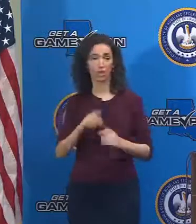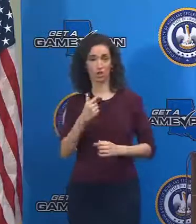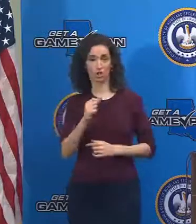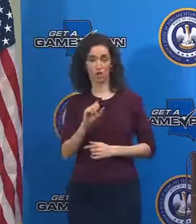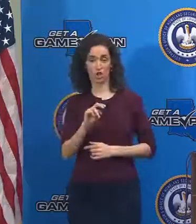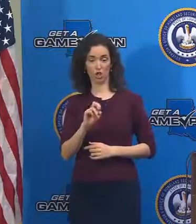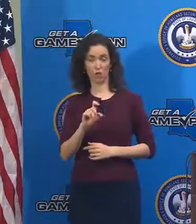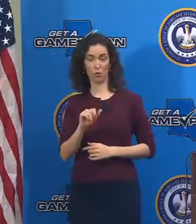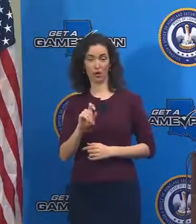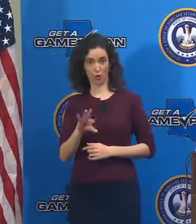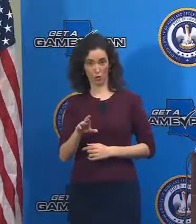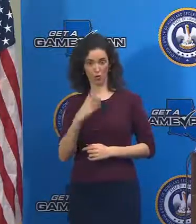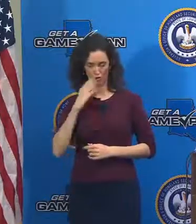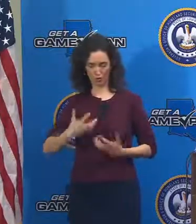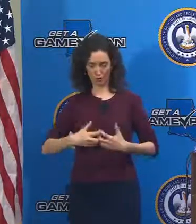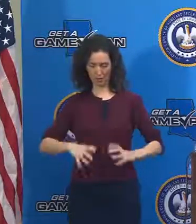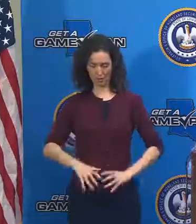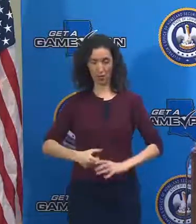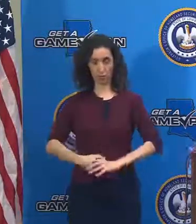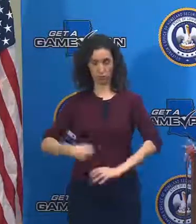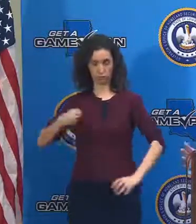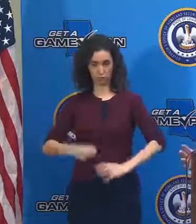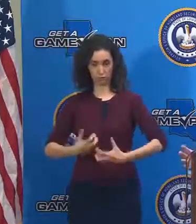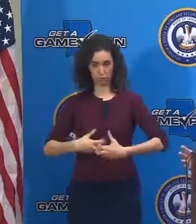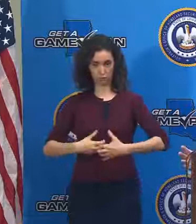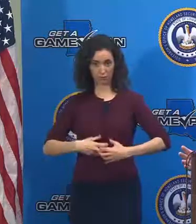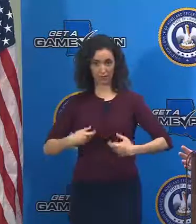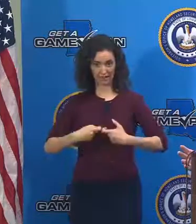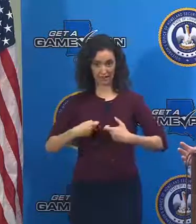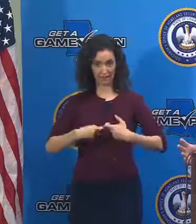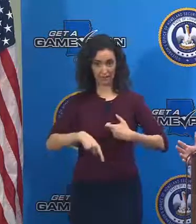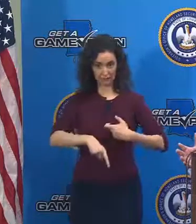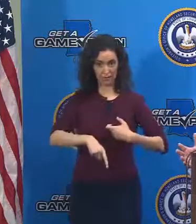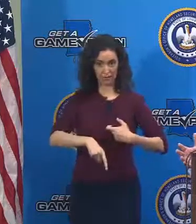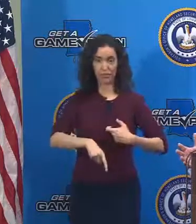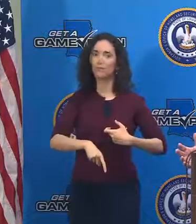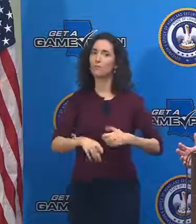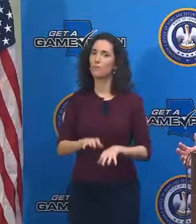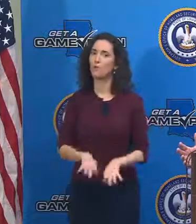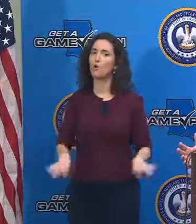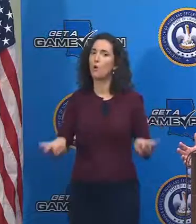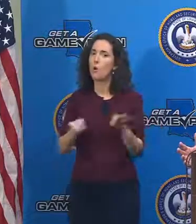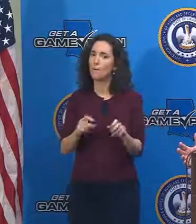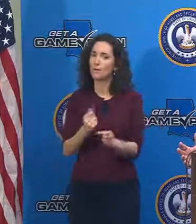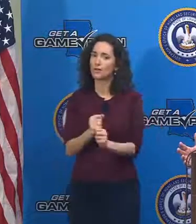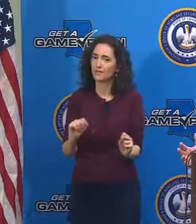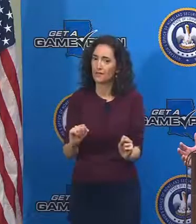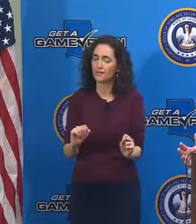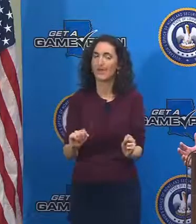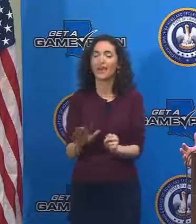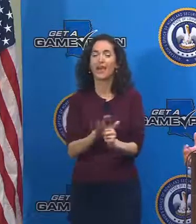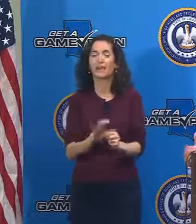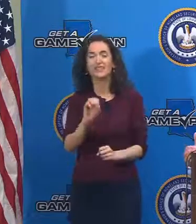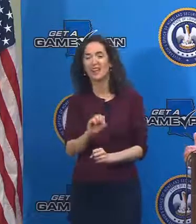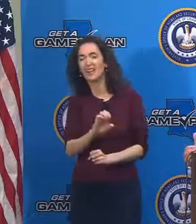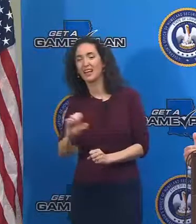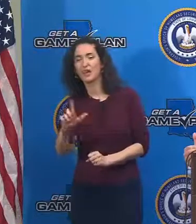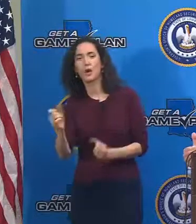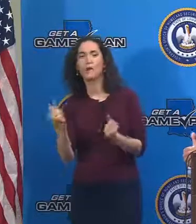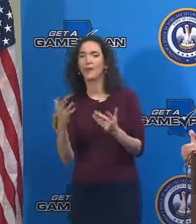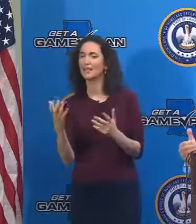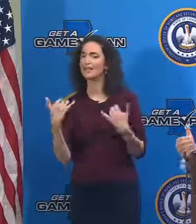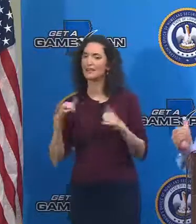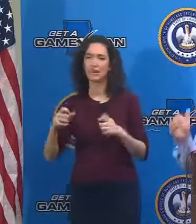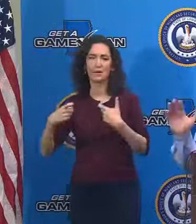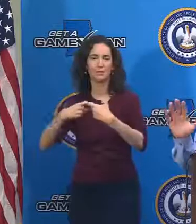of these folks across this southeast Louisiana who, even as today, don't have electricity.